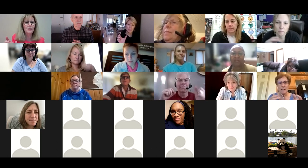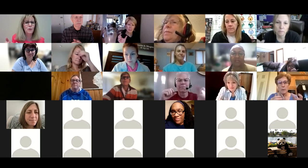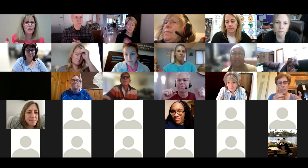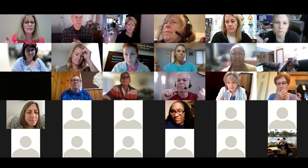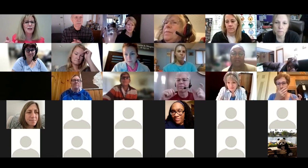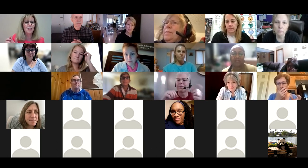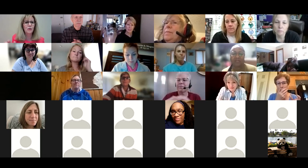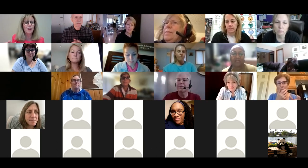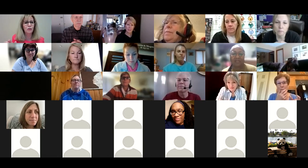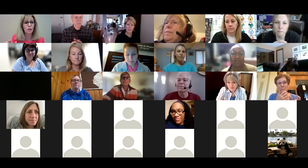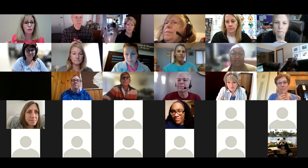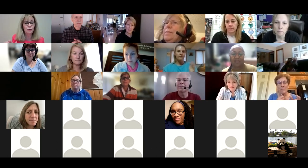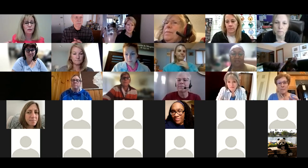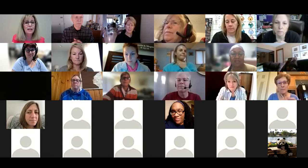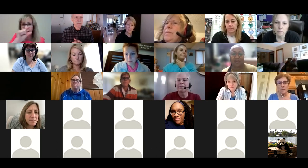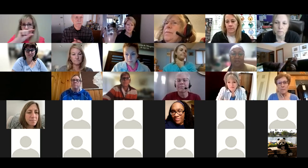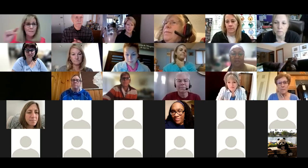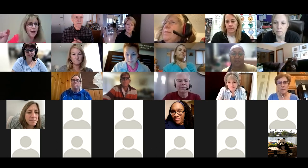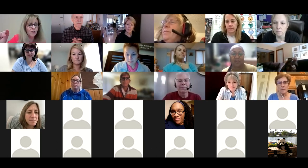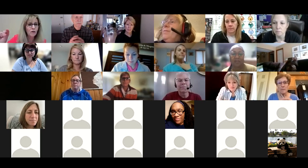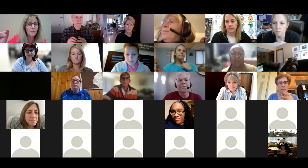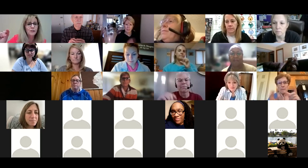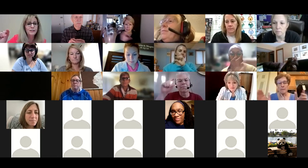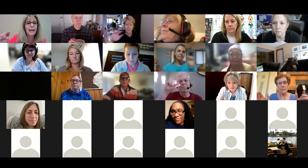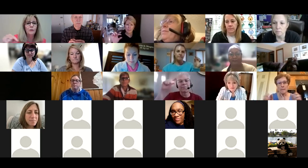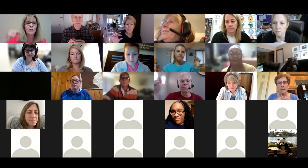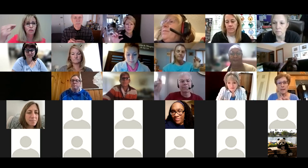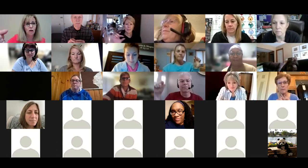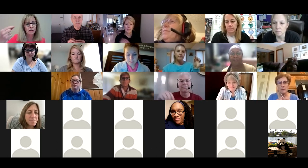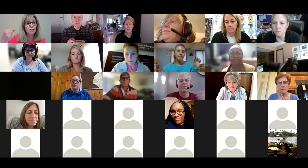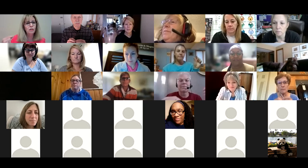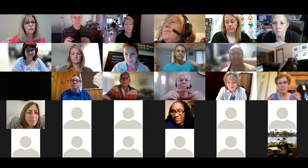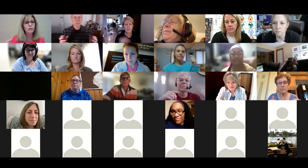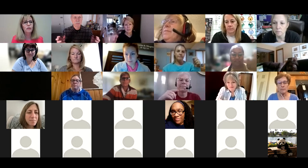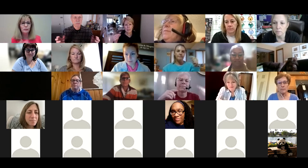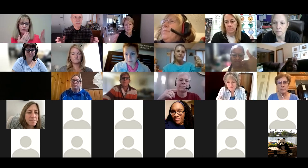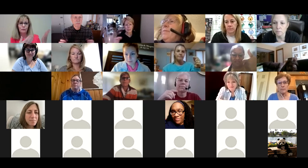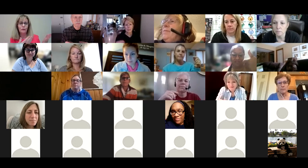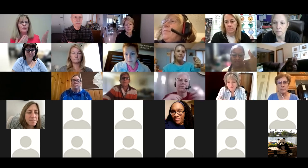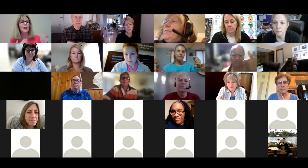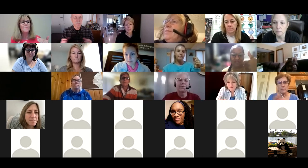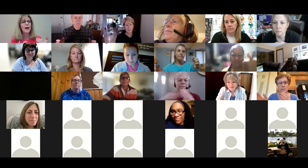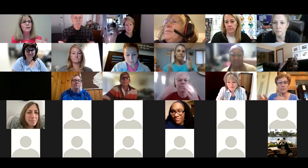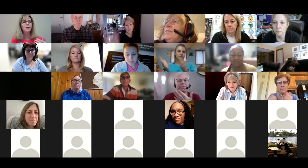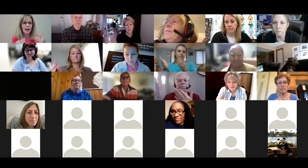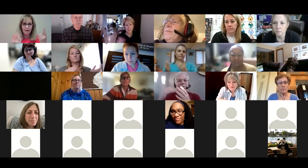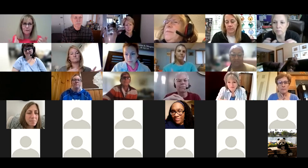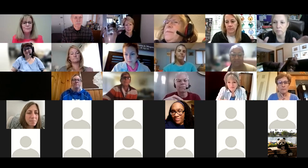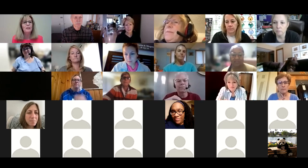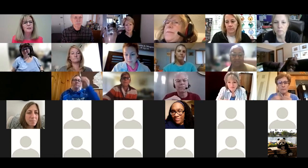the morning time or afternoon. Keep that pattern up all day. And when you're talking to your students, refer to that pattern. Have them speak